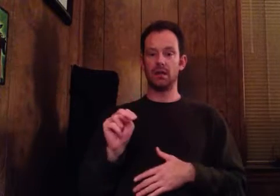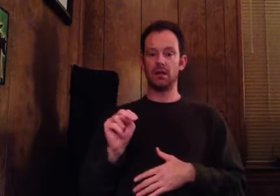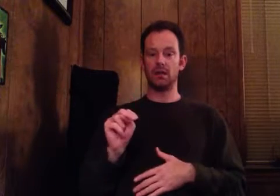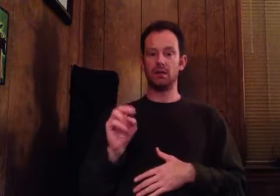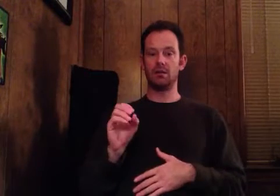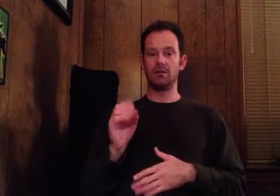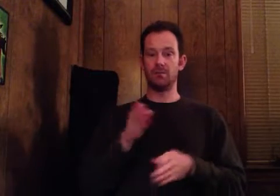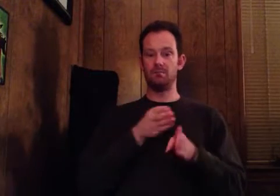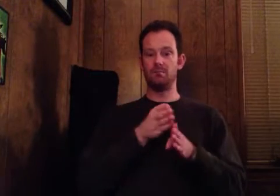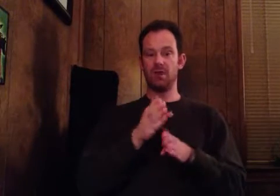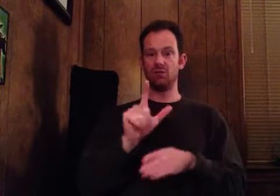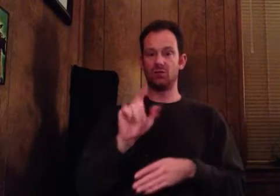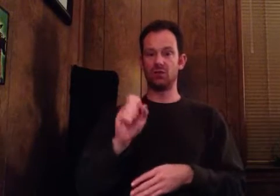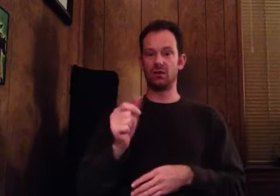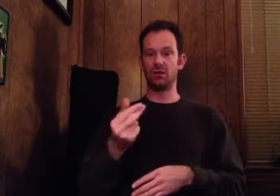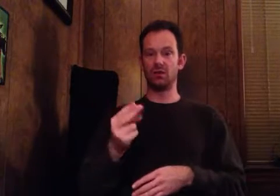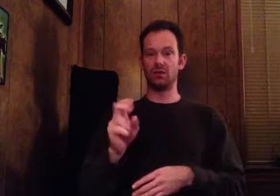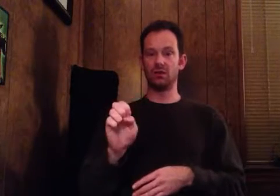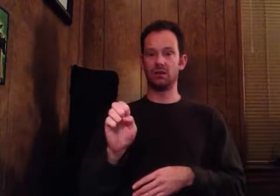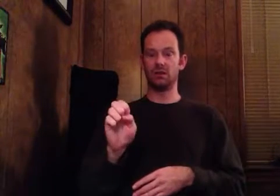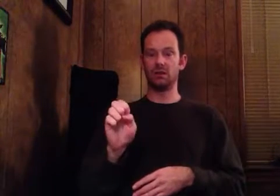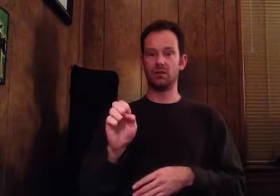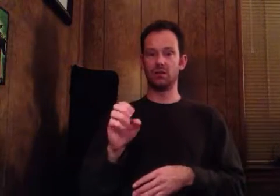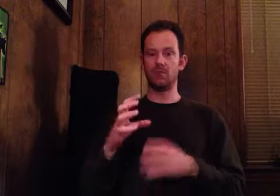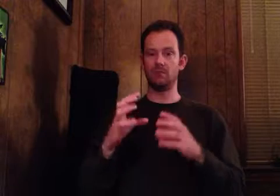is seven pitches.